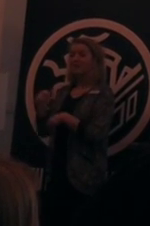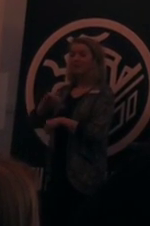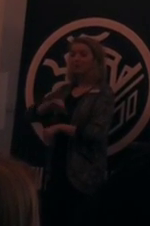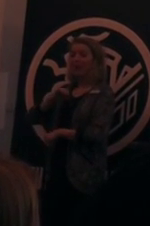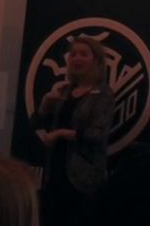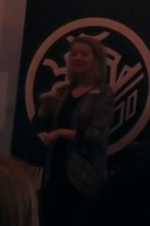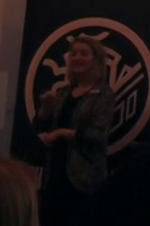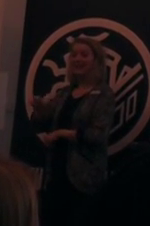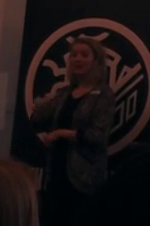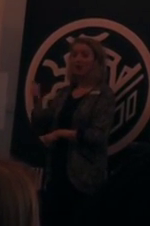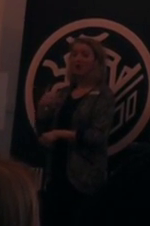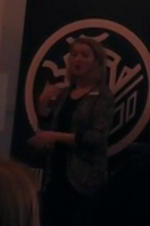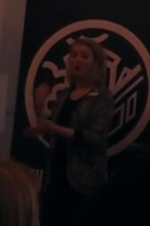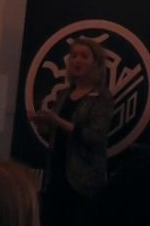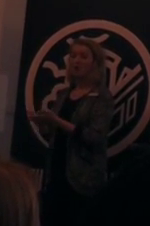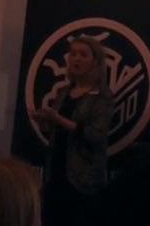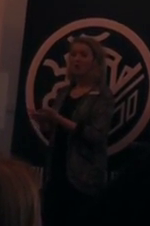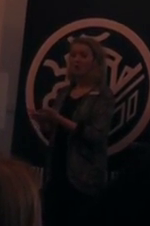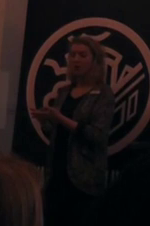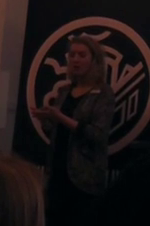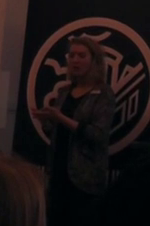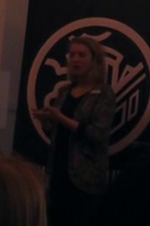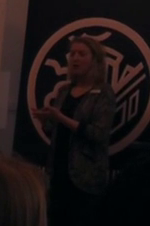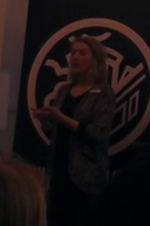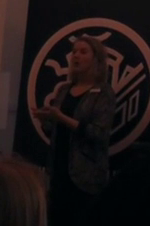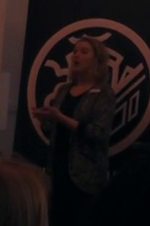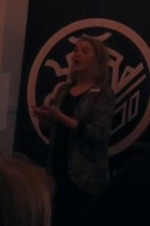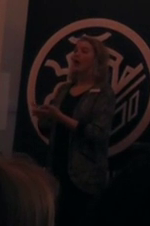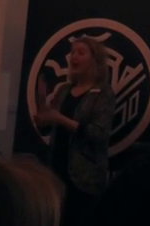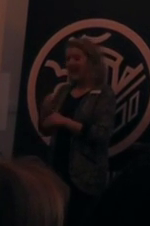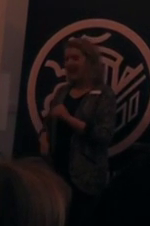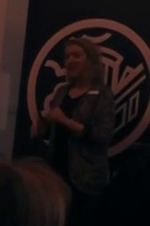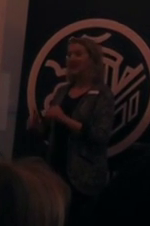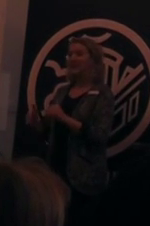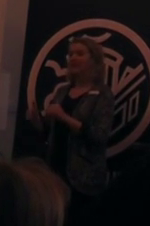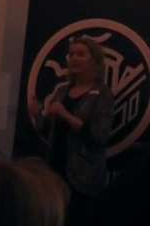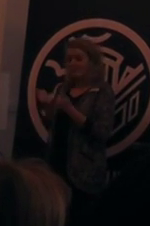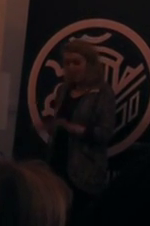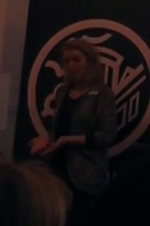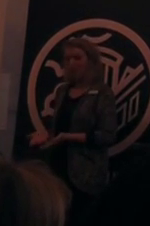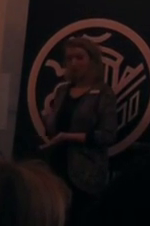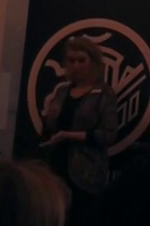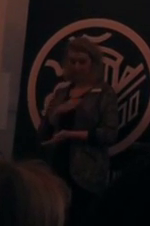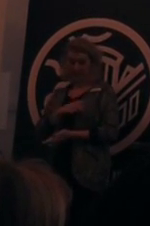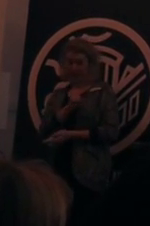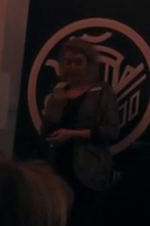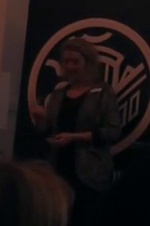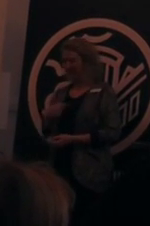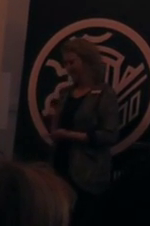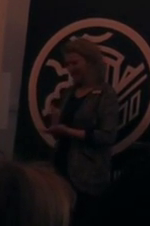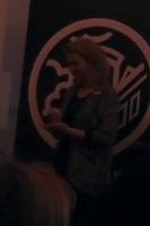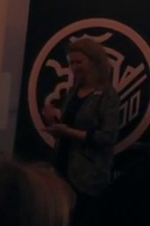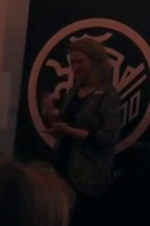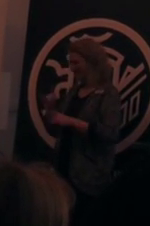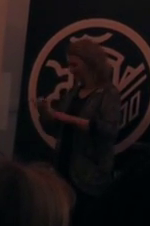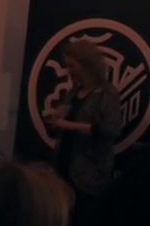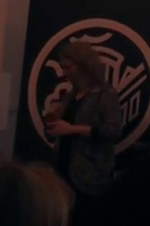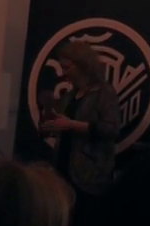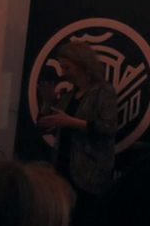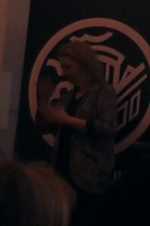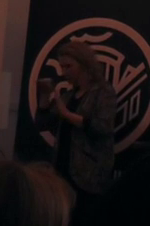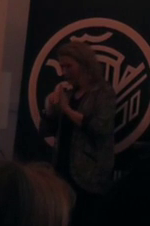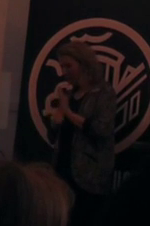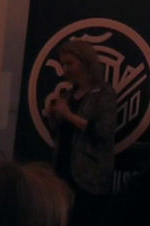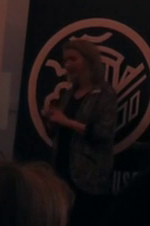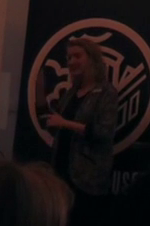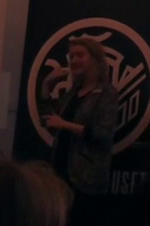years. And they said, we're finally going to get one. Will you come back? And it really didn't fit in my schedule. But then the